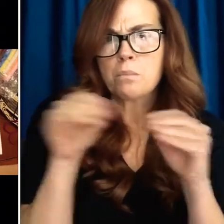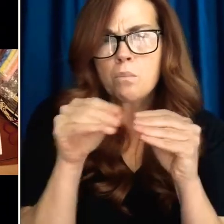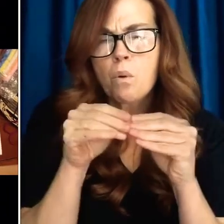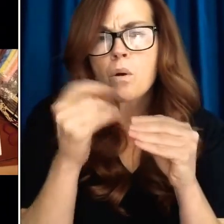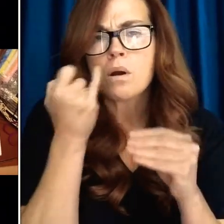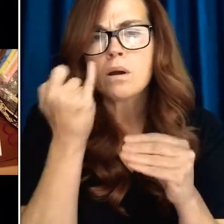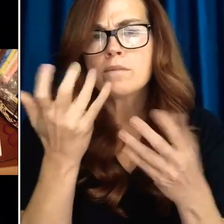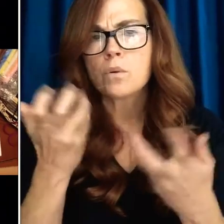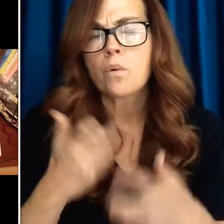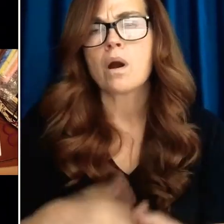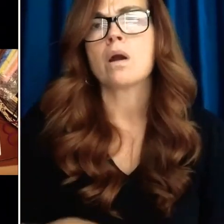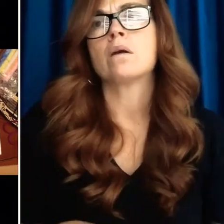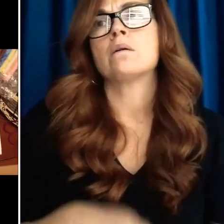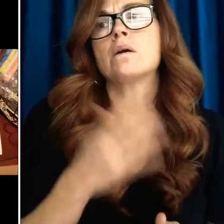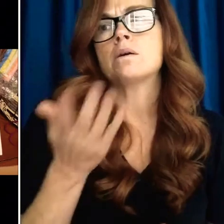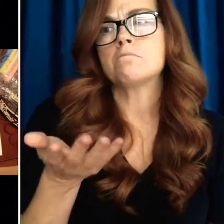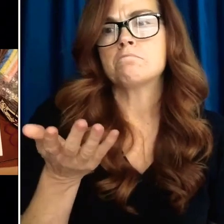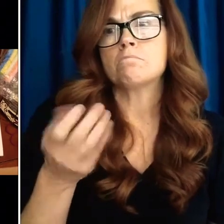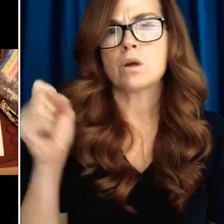that.